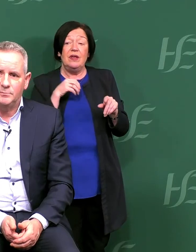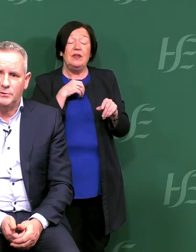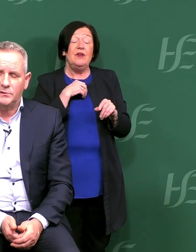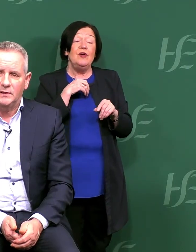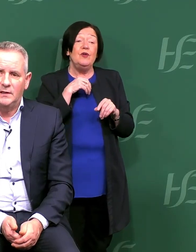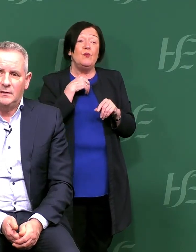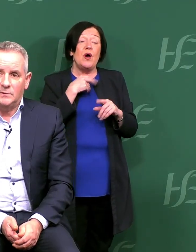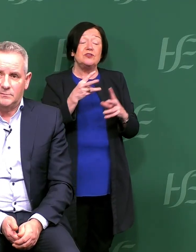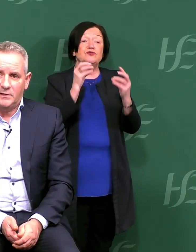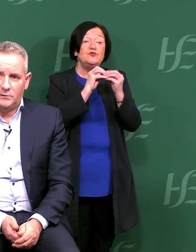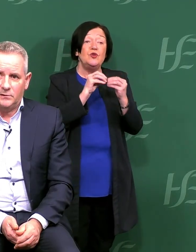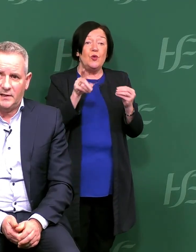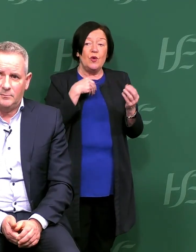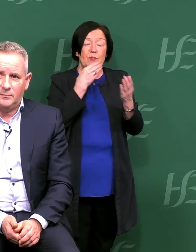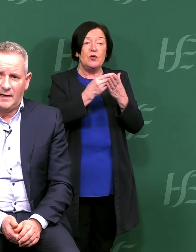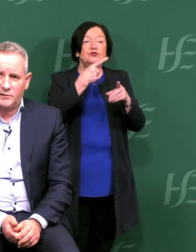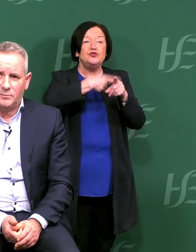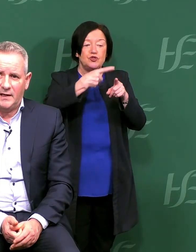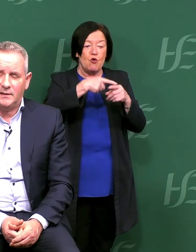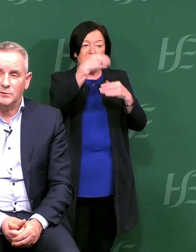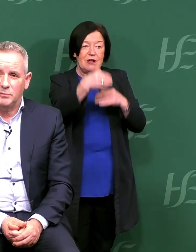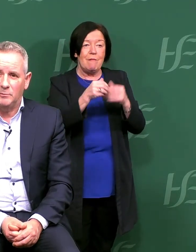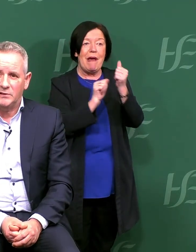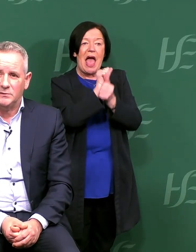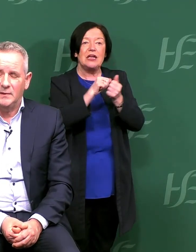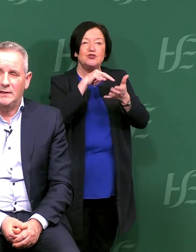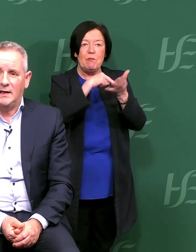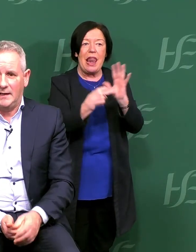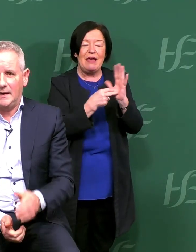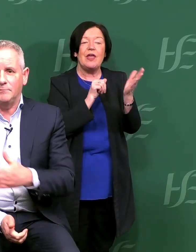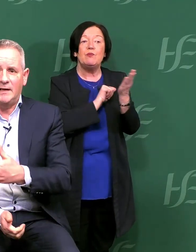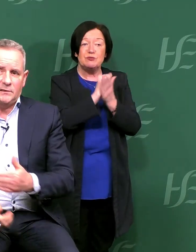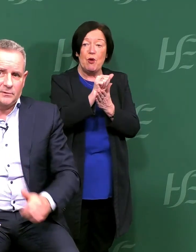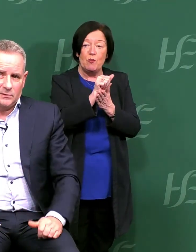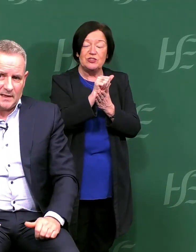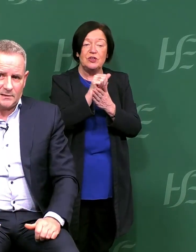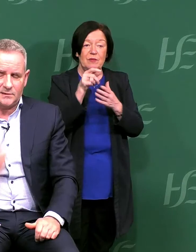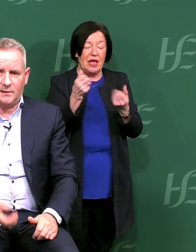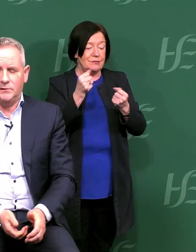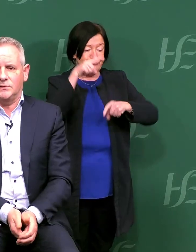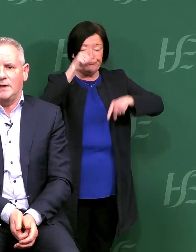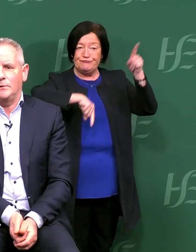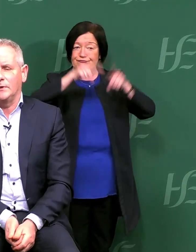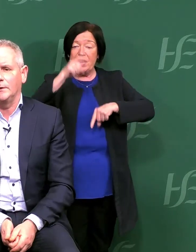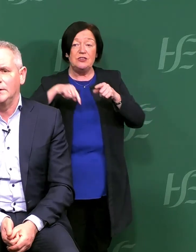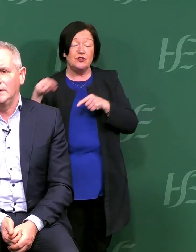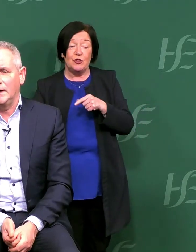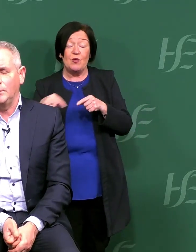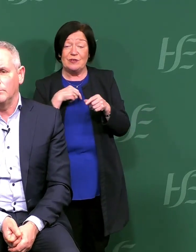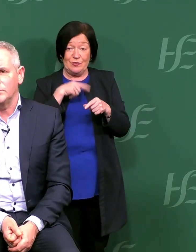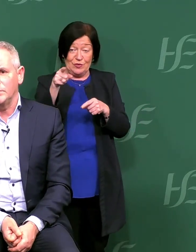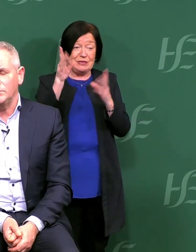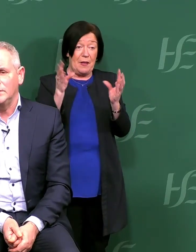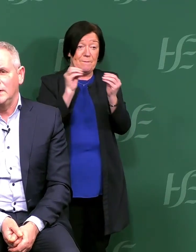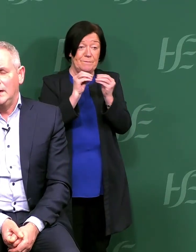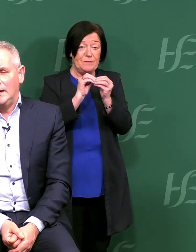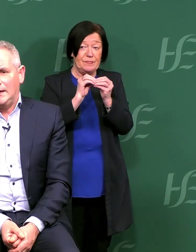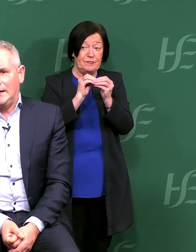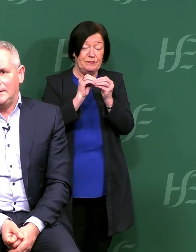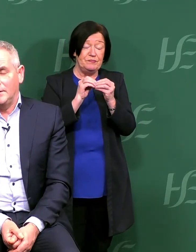what we did put was a very short-term action plan that was published, and it had a range of those actions that I just set out there, and